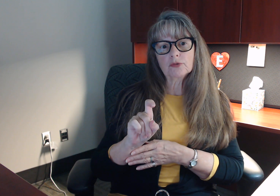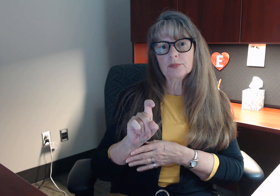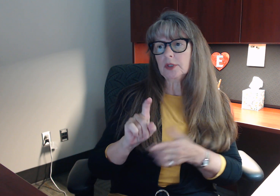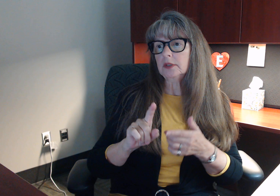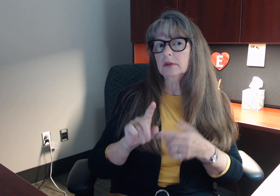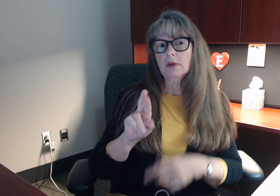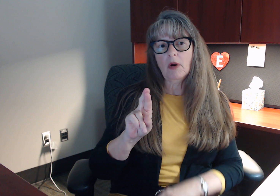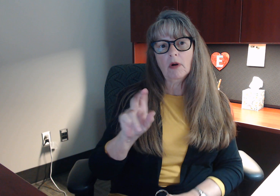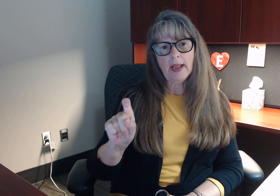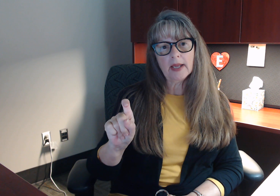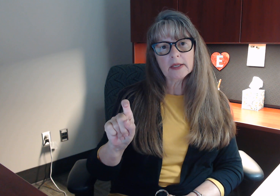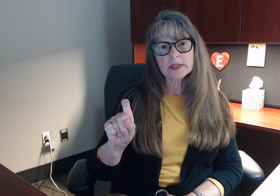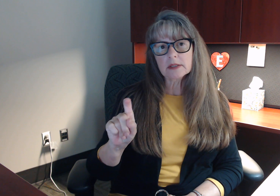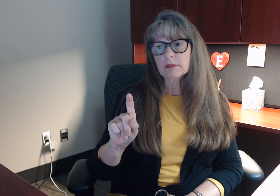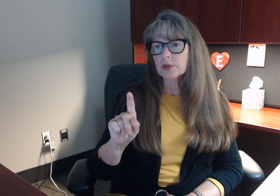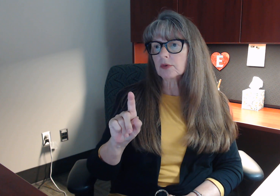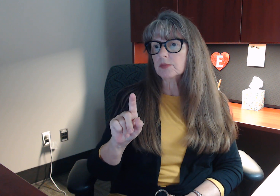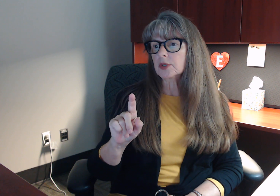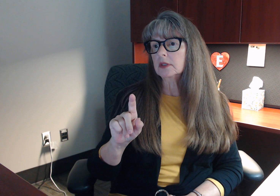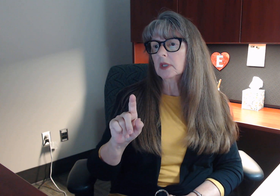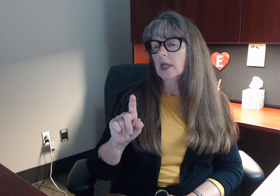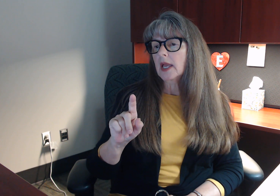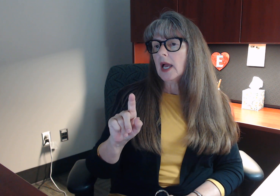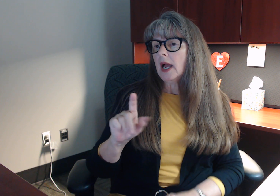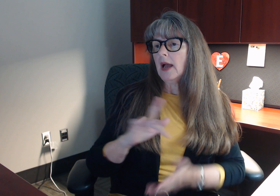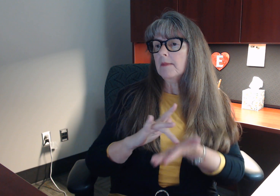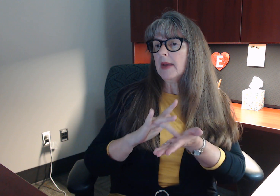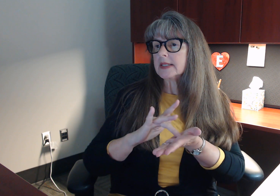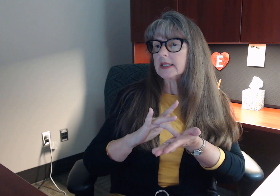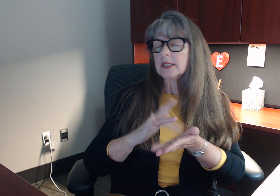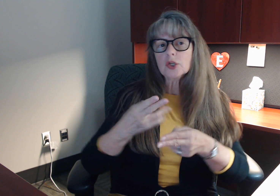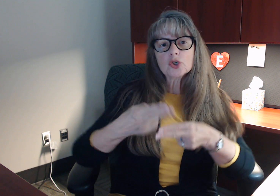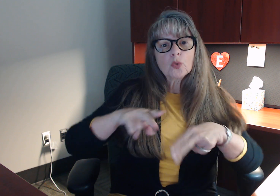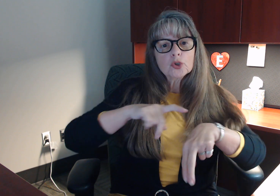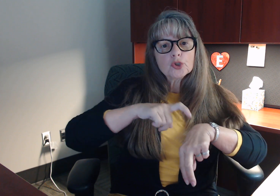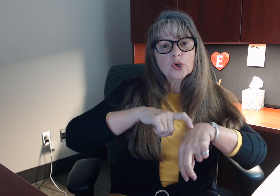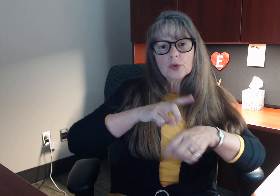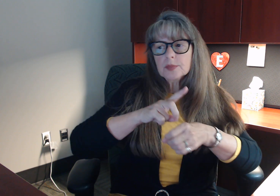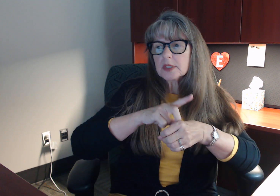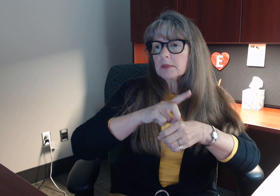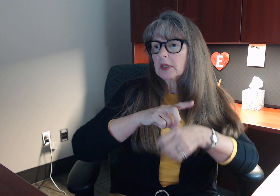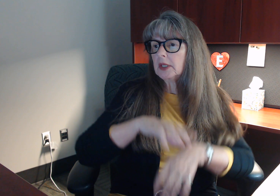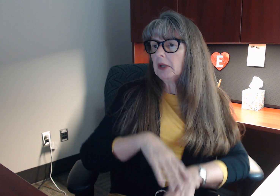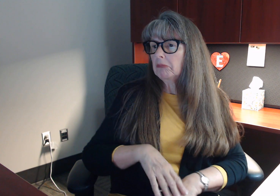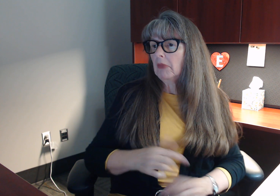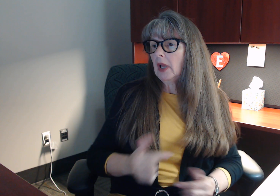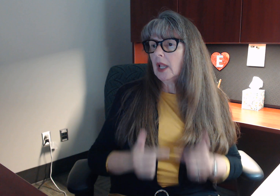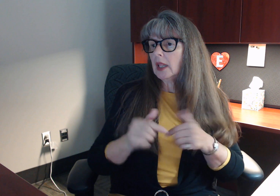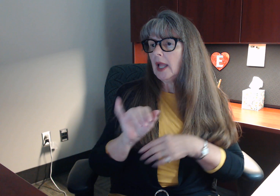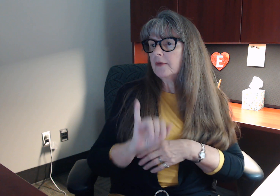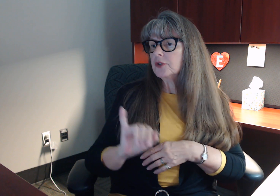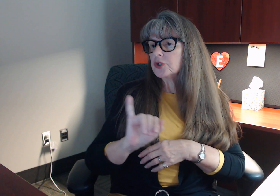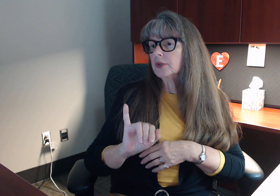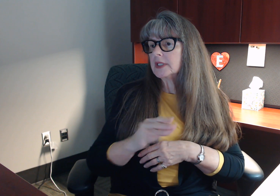prescription, RX, prescription, medicine, short-term disability, life insurance,